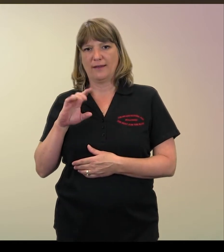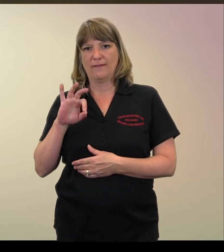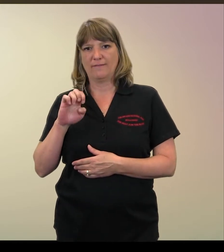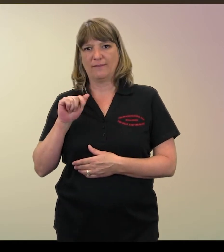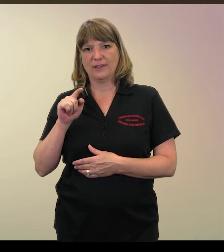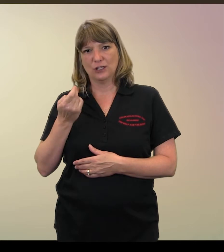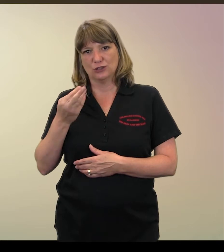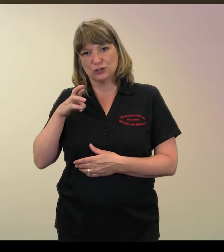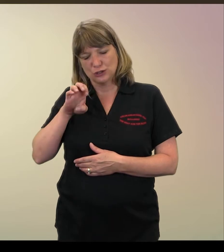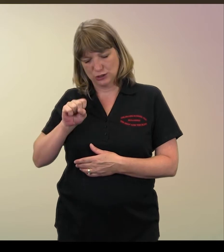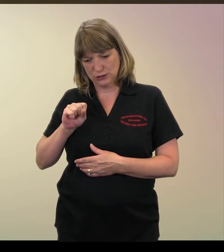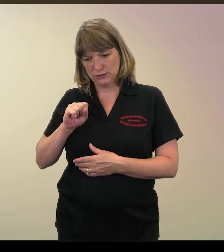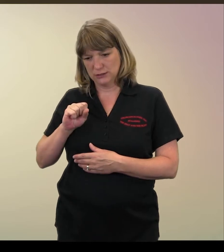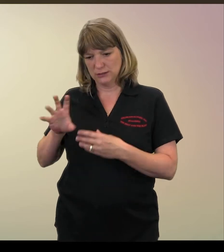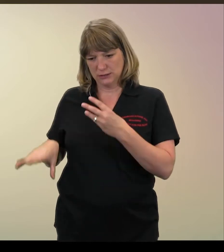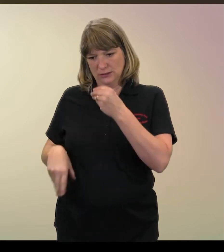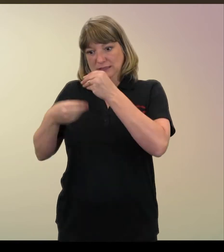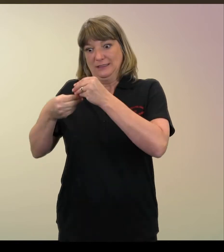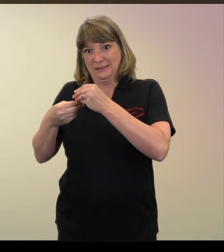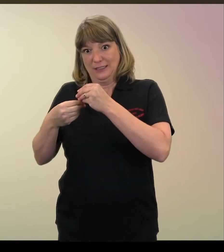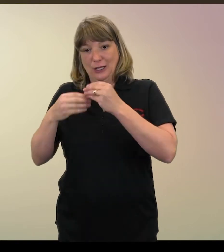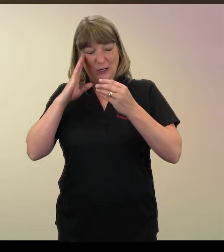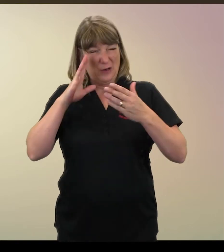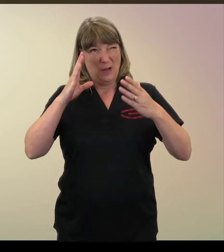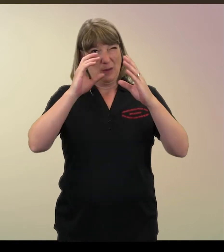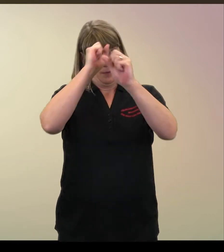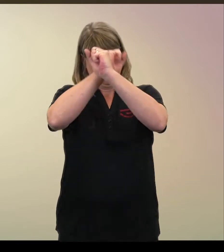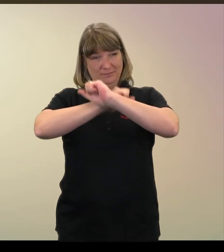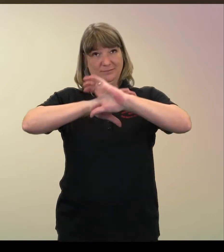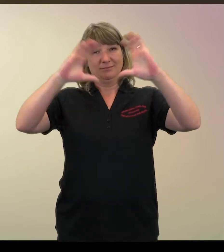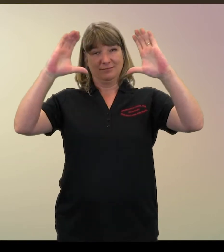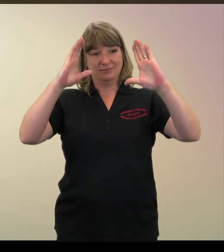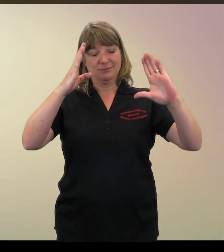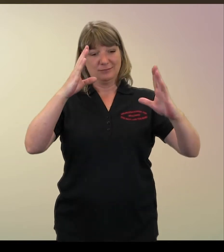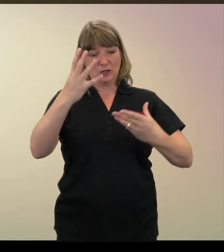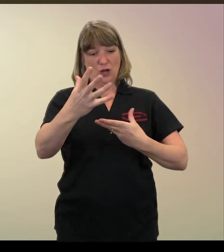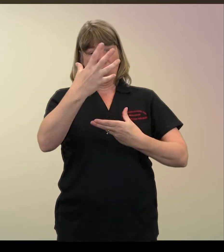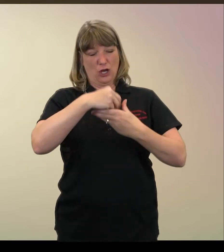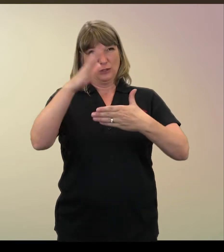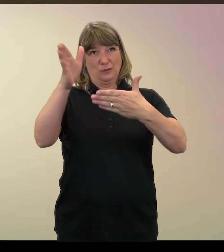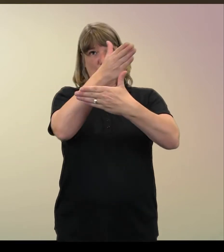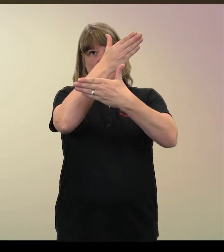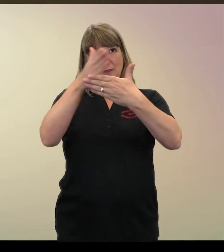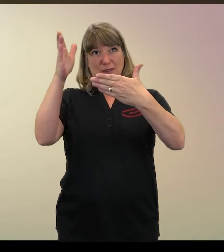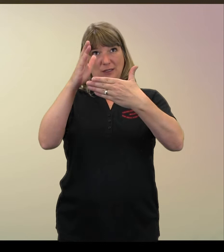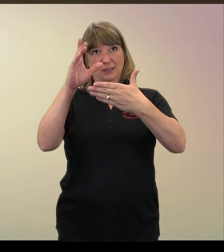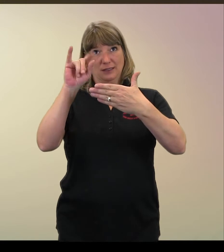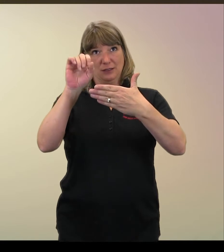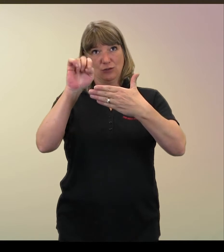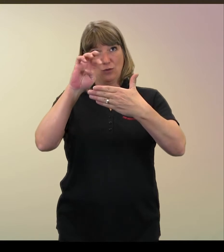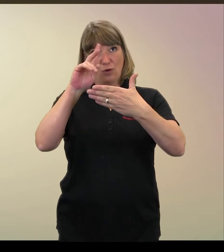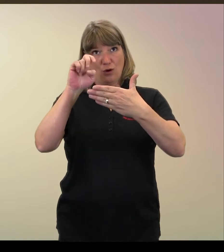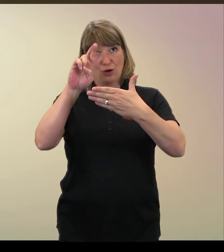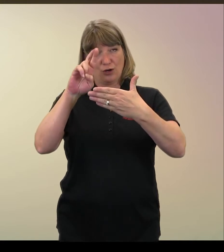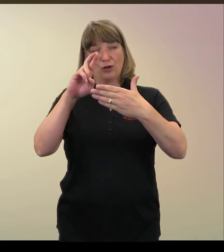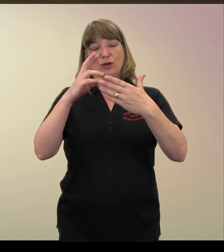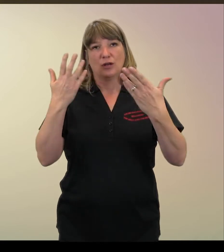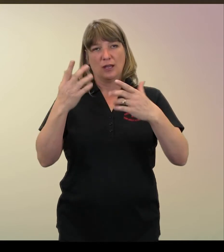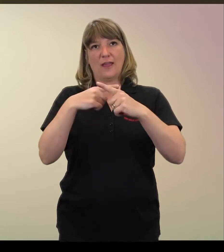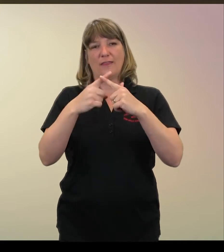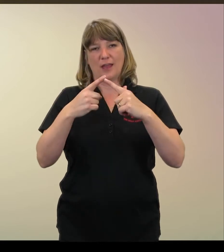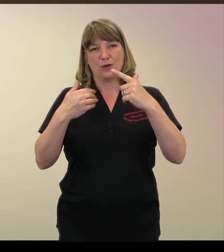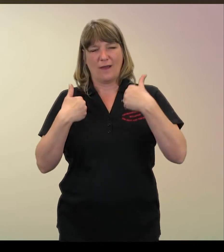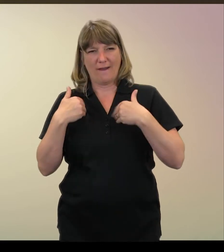if we pull out and we look at the broad concept and the big picture of what an autism spectrum disorder, how it might